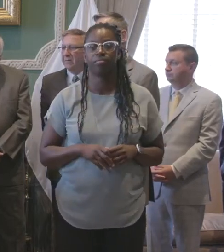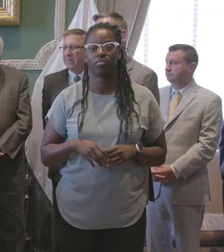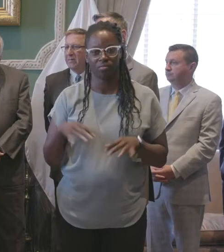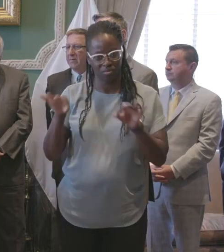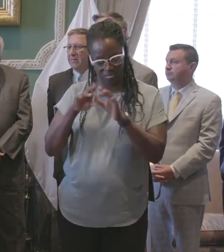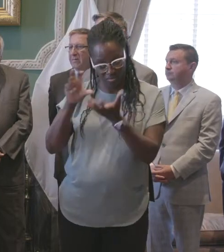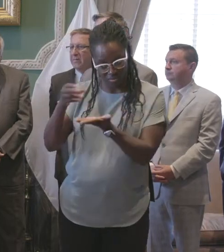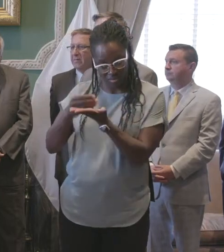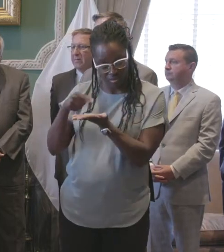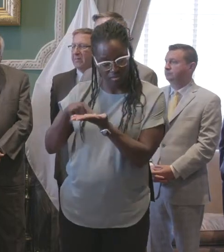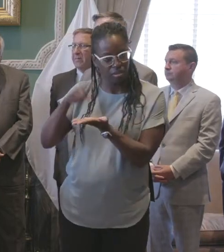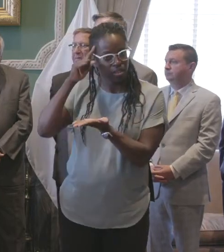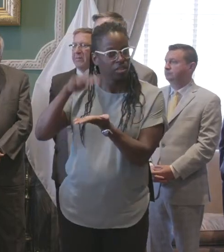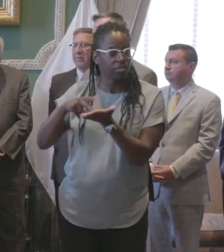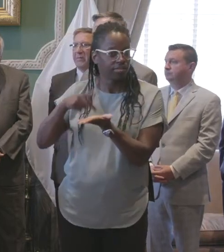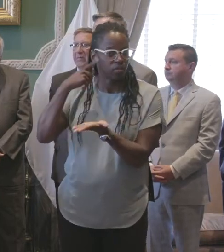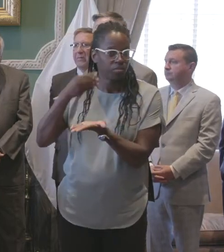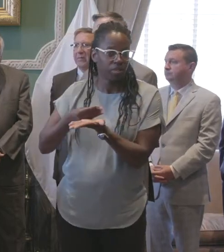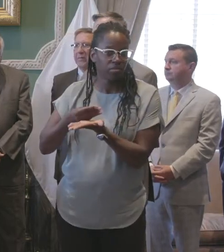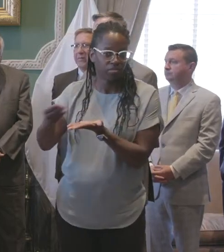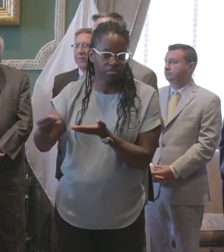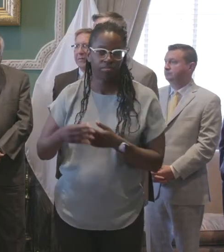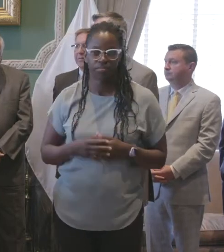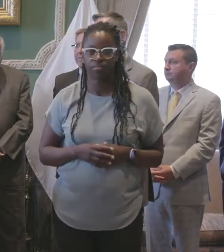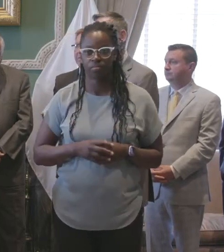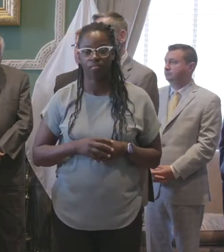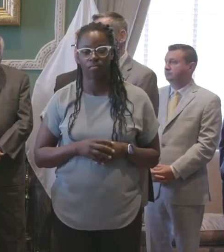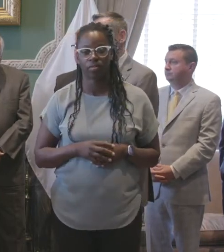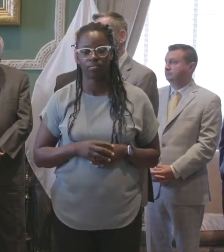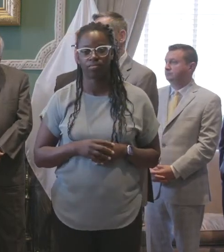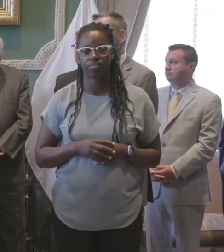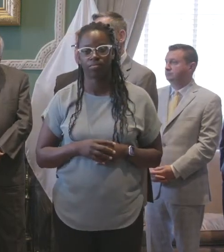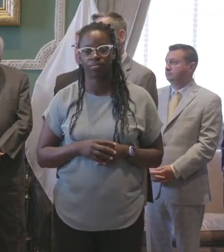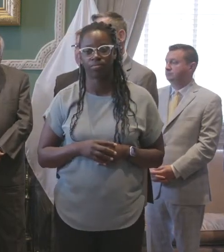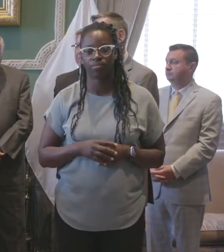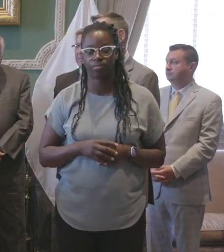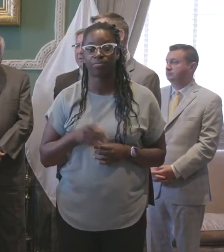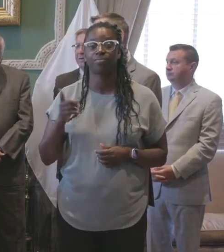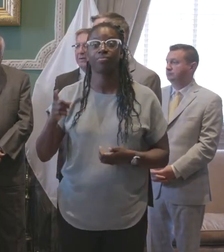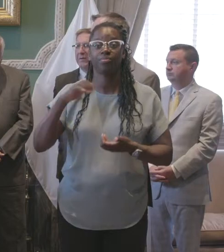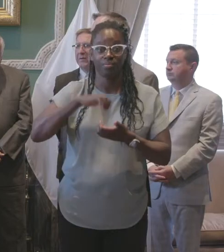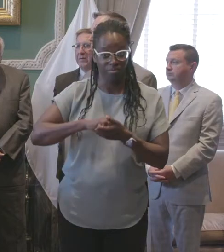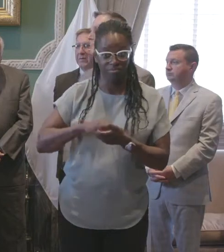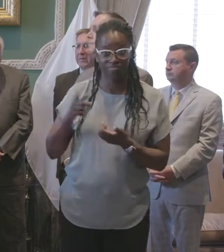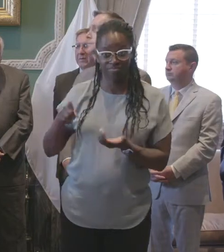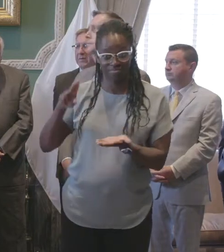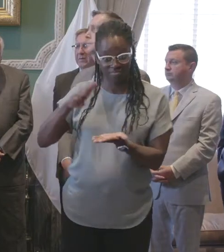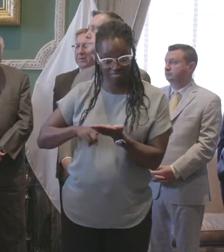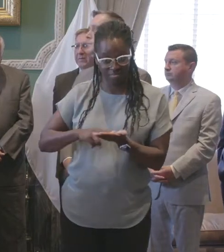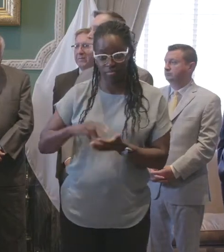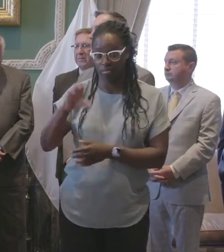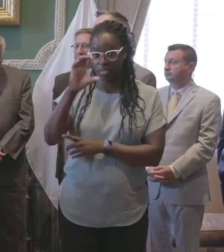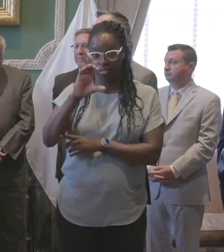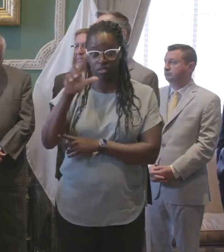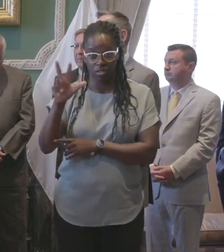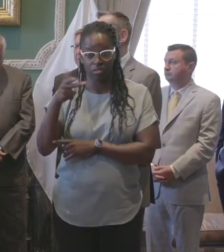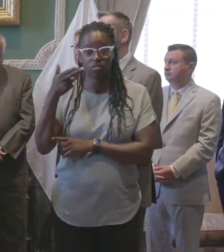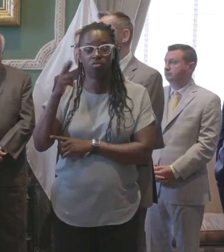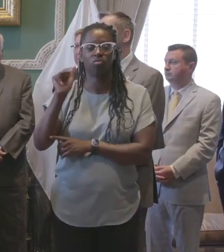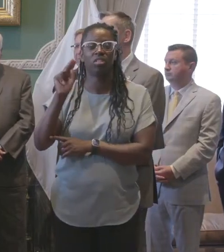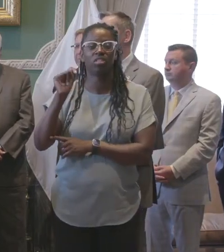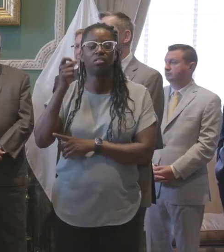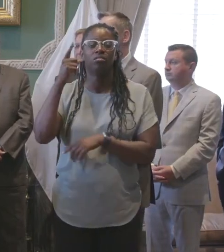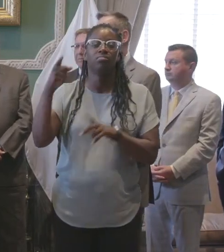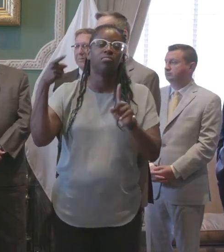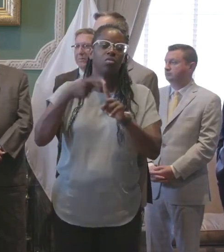that plan through codifying C3 grants to make early education accessible, and